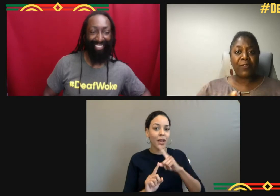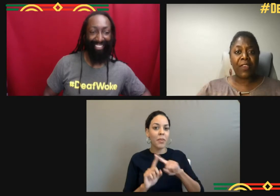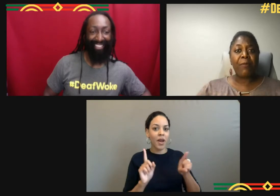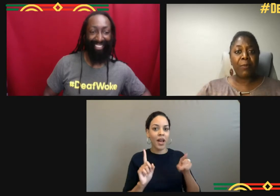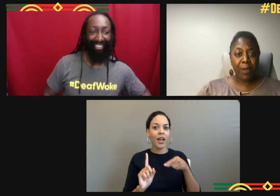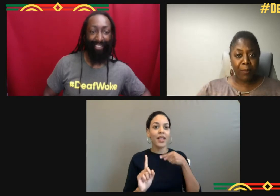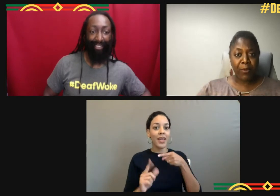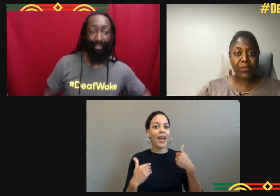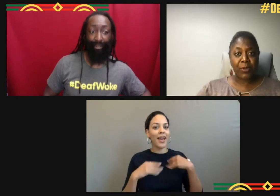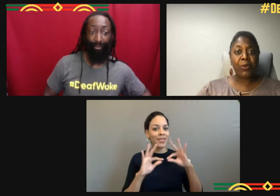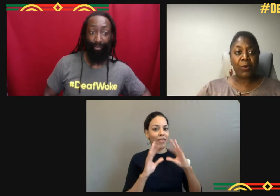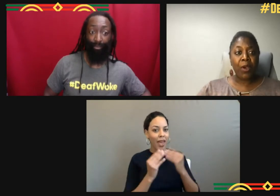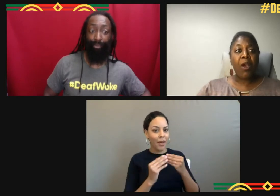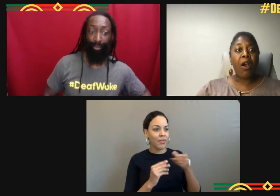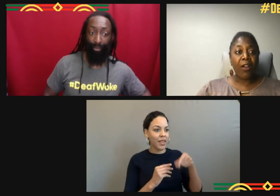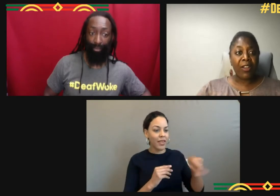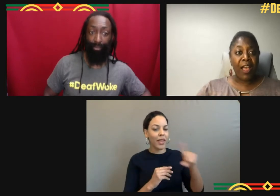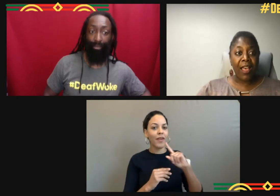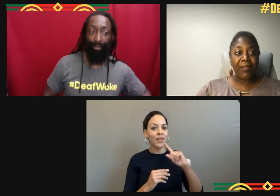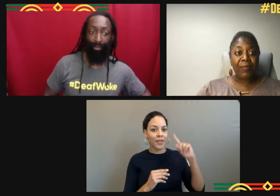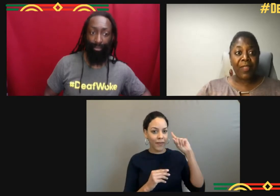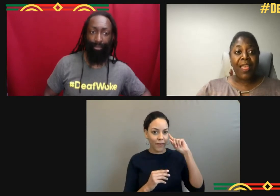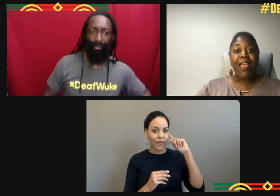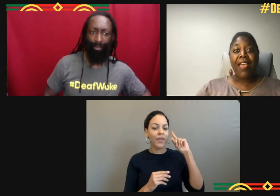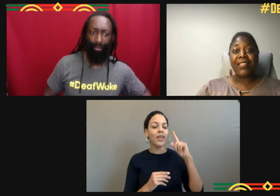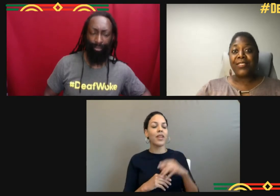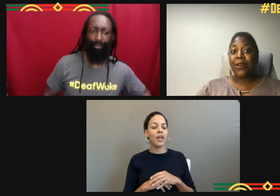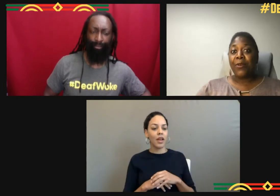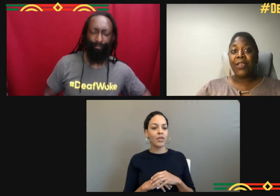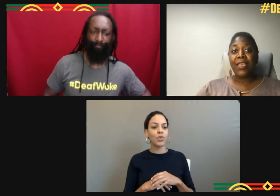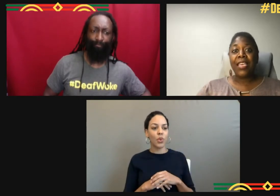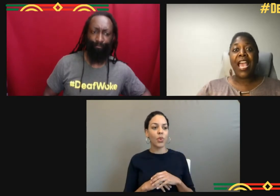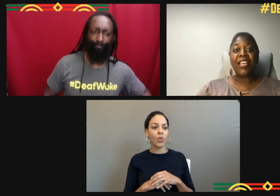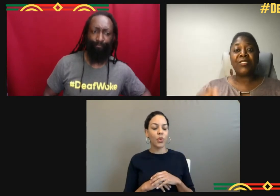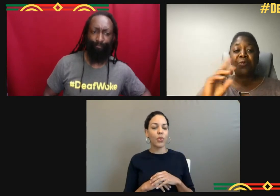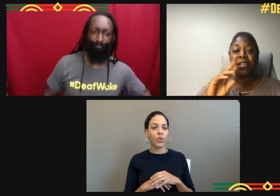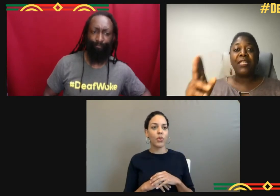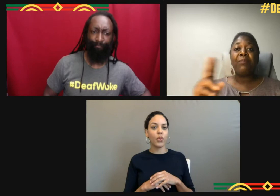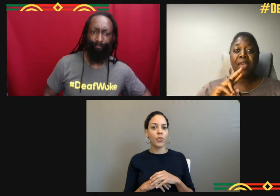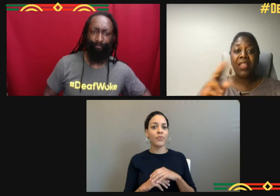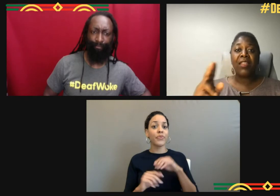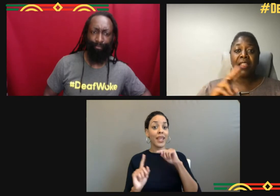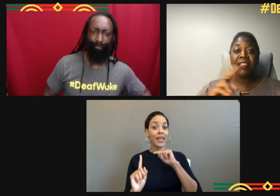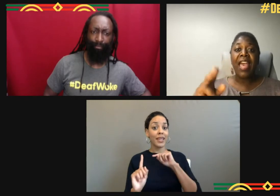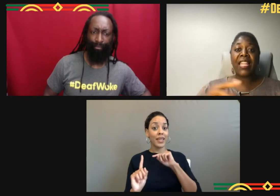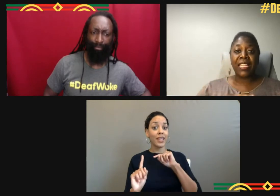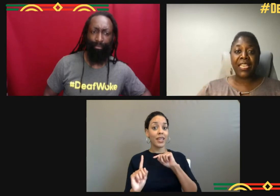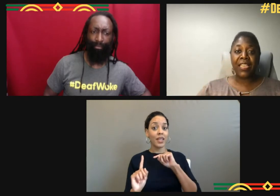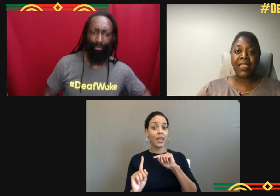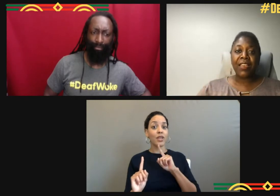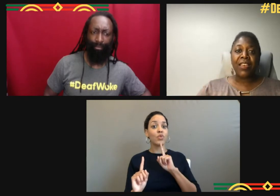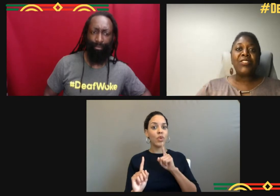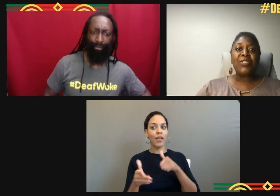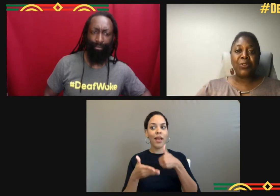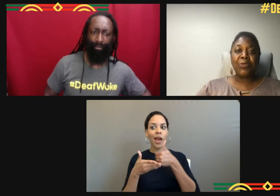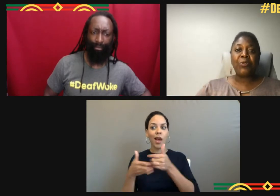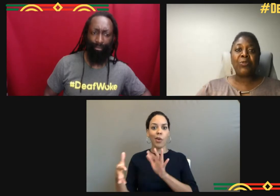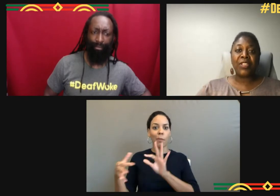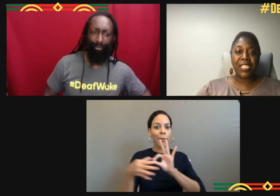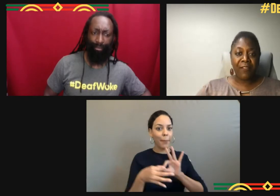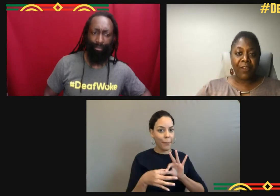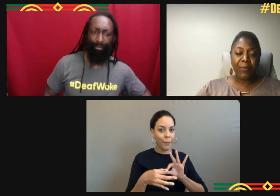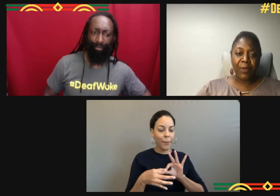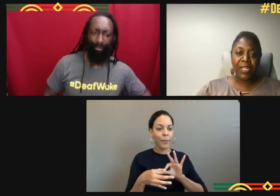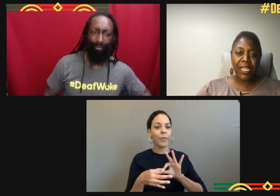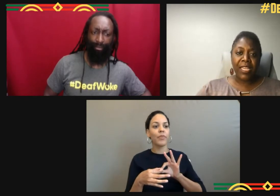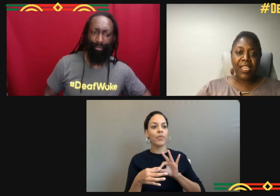also has family members who are not. And so he has really been that link to